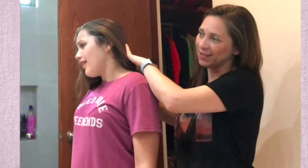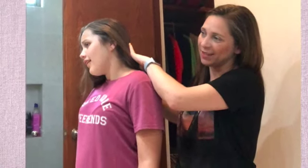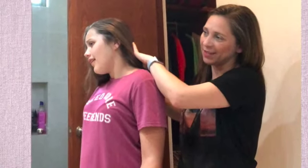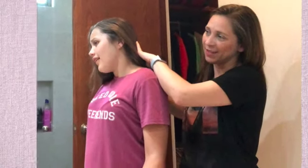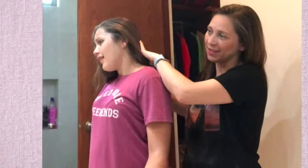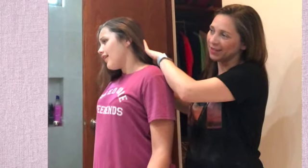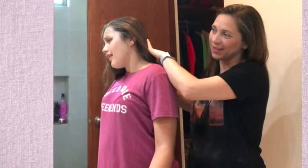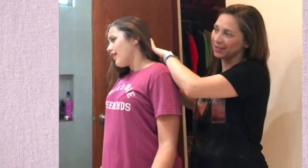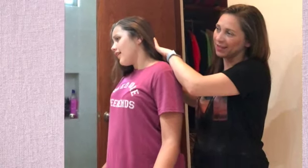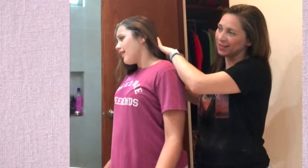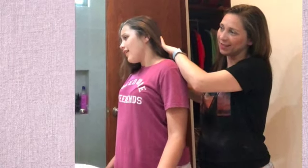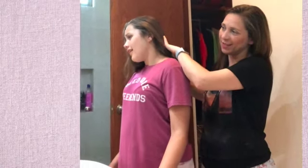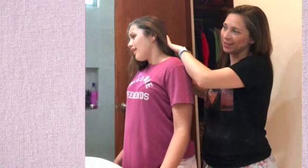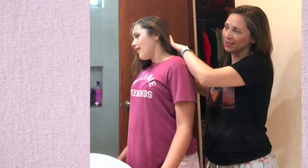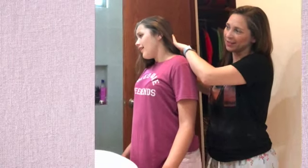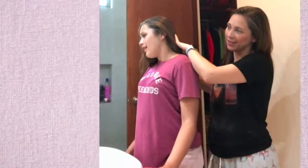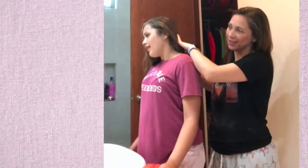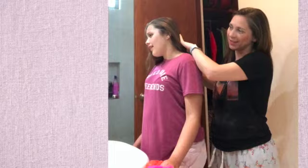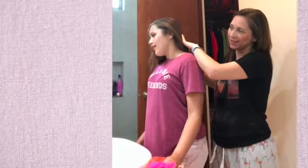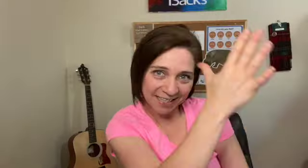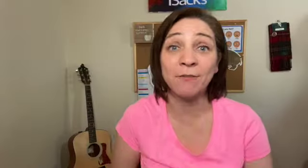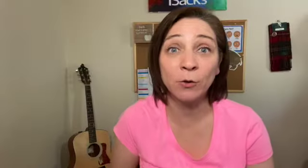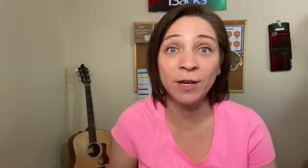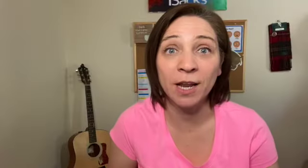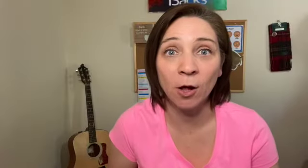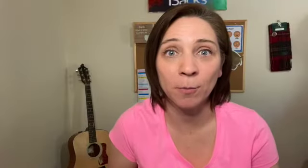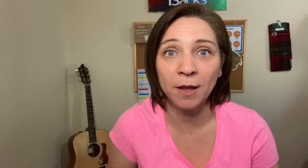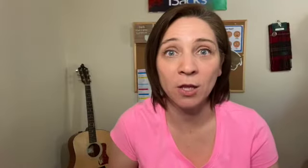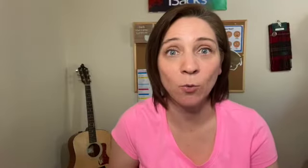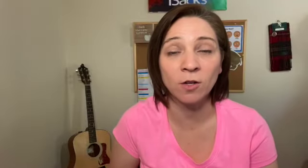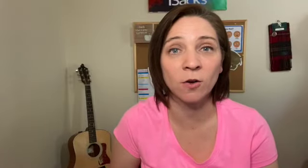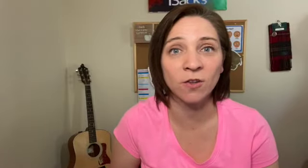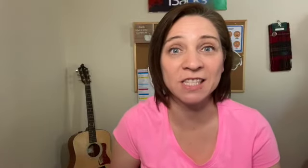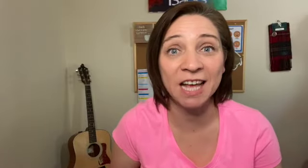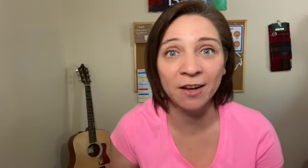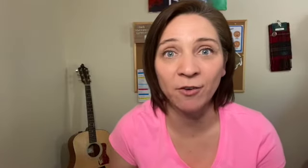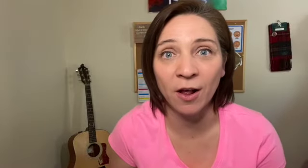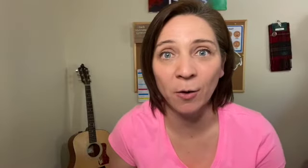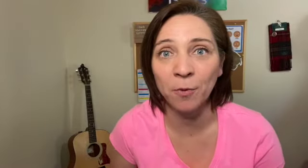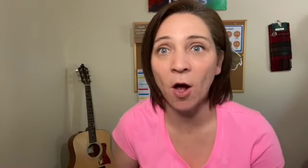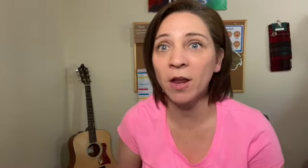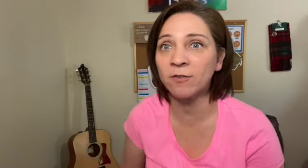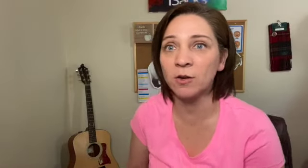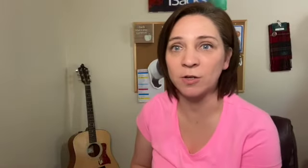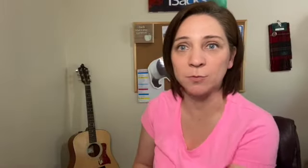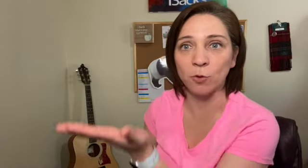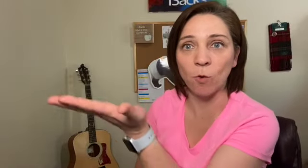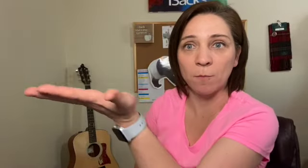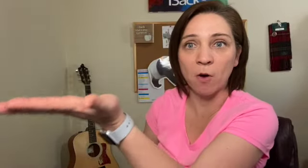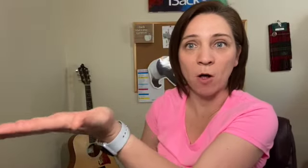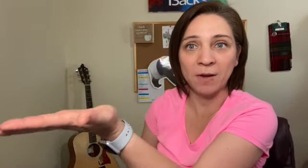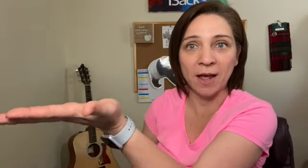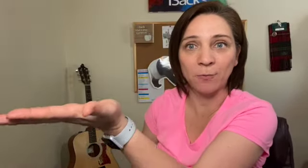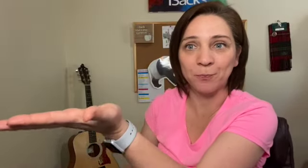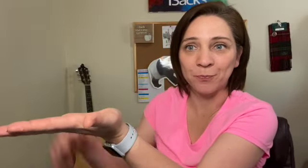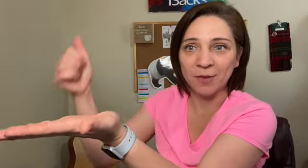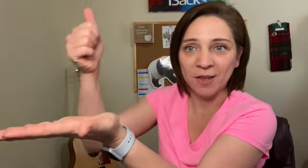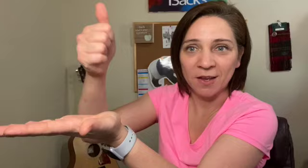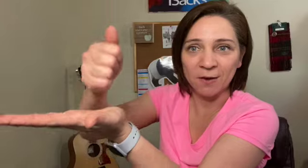We all need a little help sometimes. If you need help, and you want to learn the sign for help, all you have to do is put one palm down, your